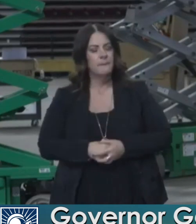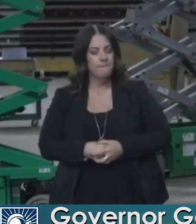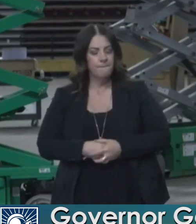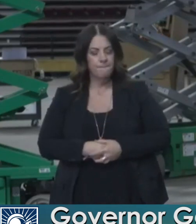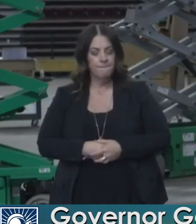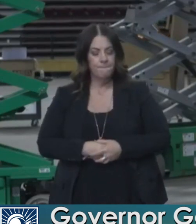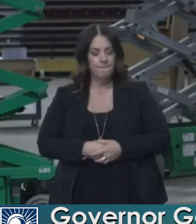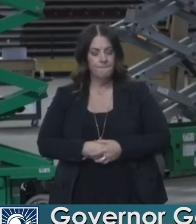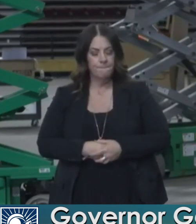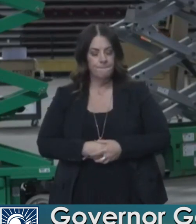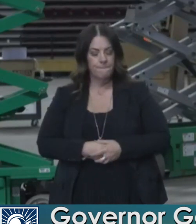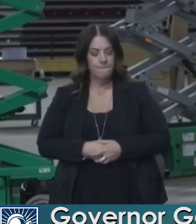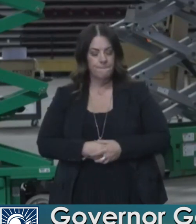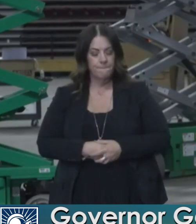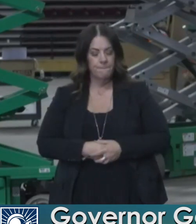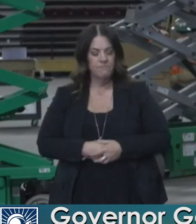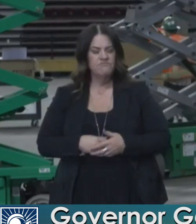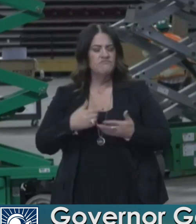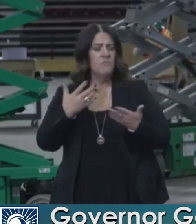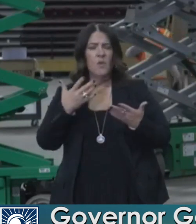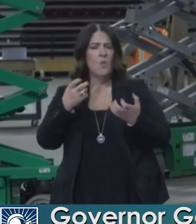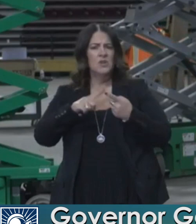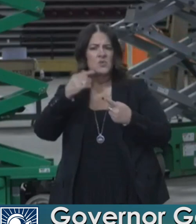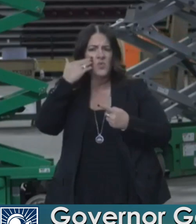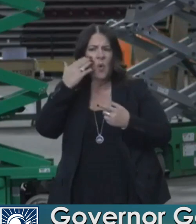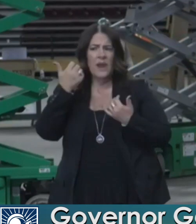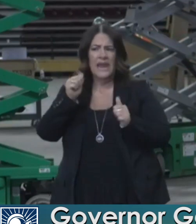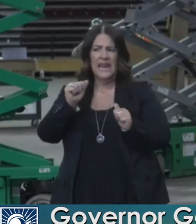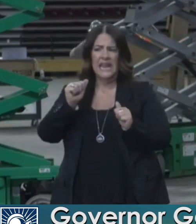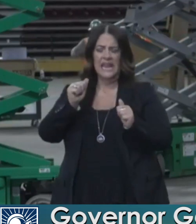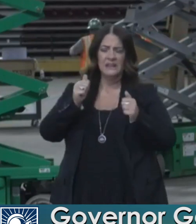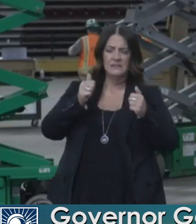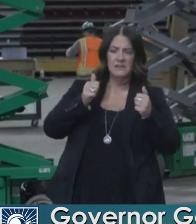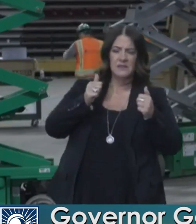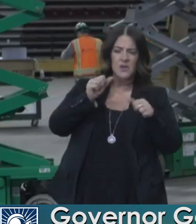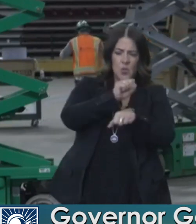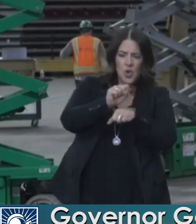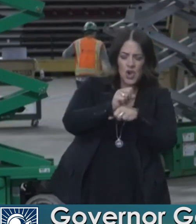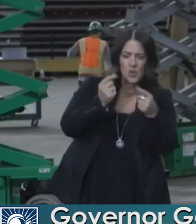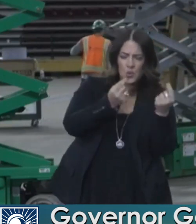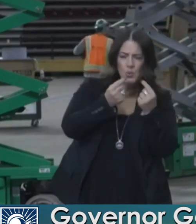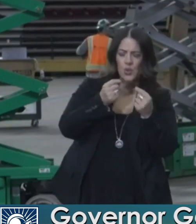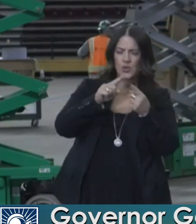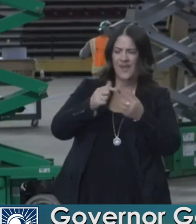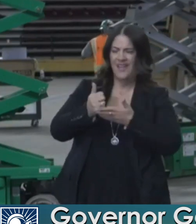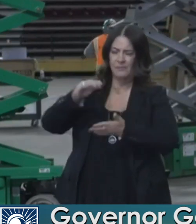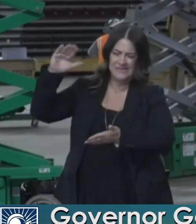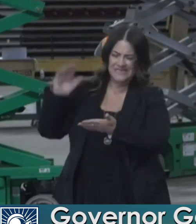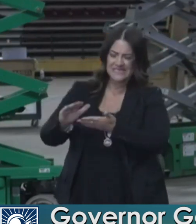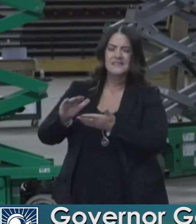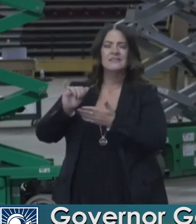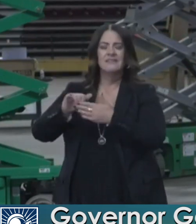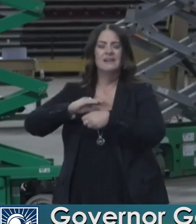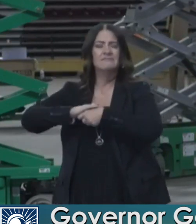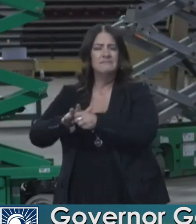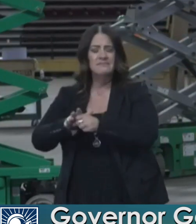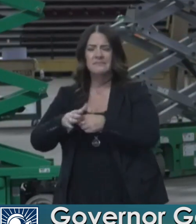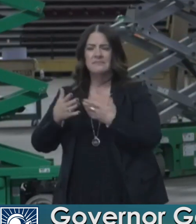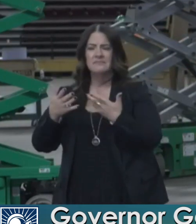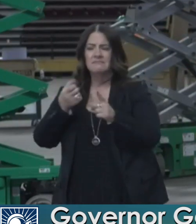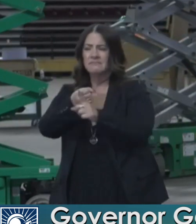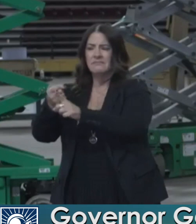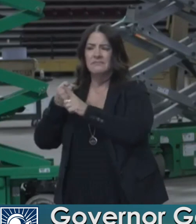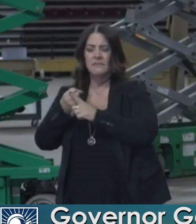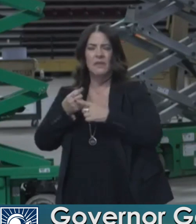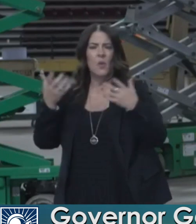like to know if the mitigation efforts are working. Is there any data or a specific point on a graph or a chart that indicates the state is actually seeing